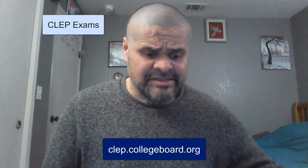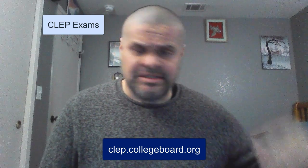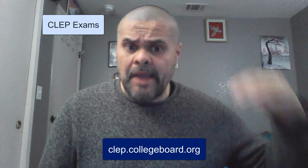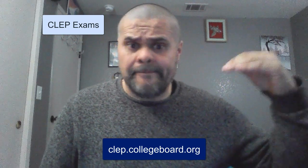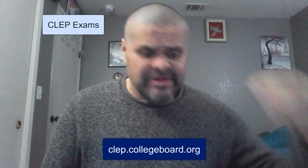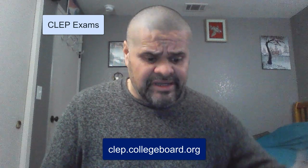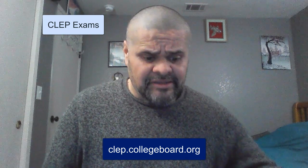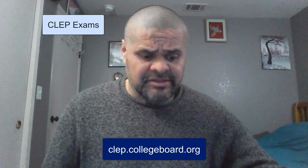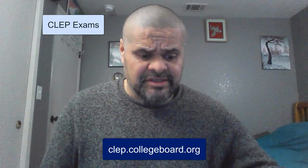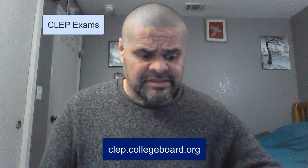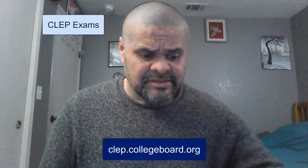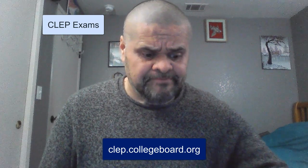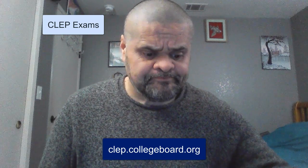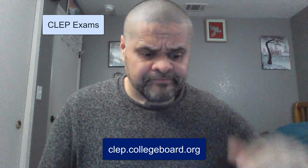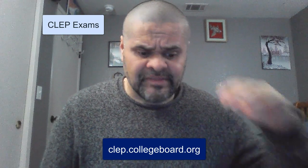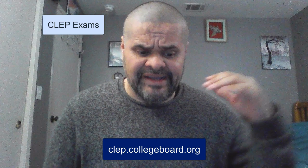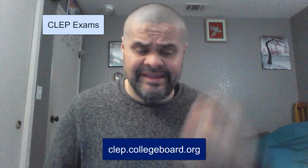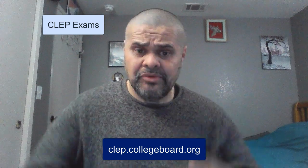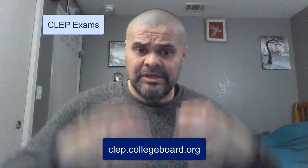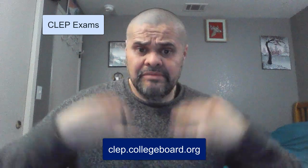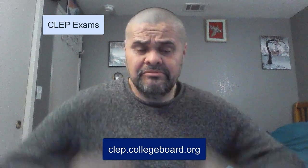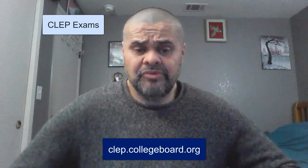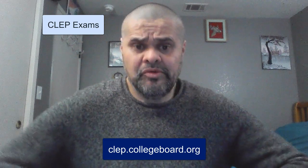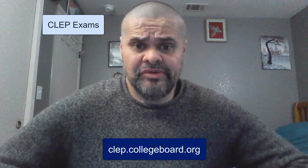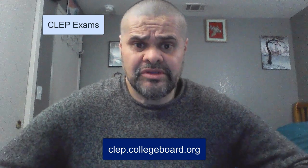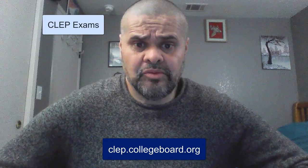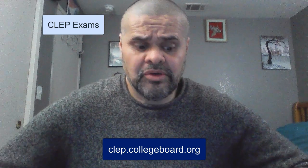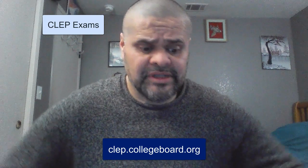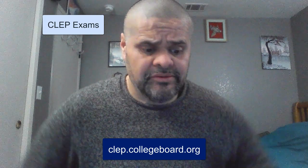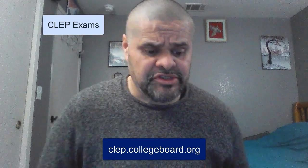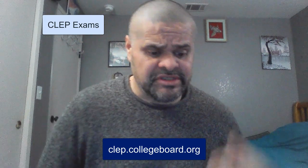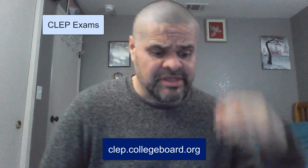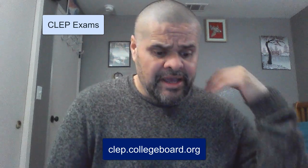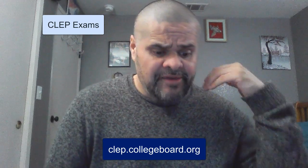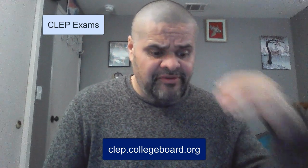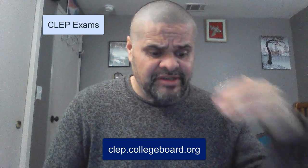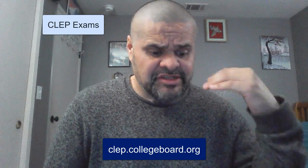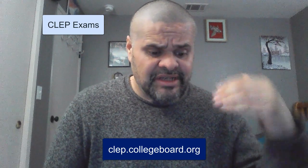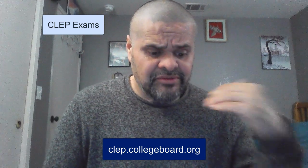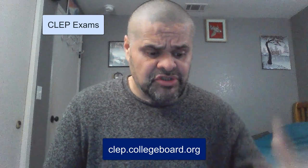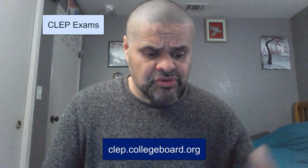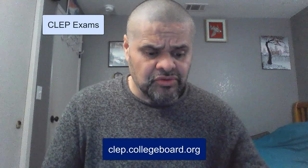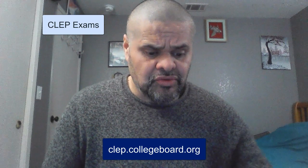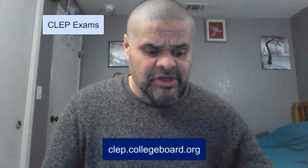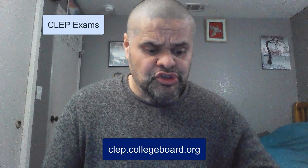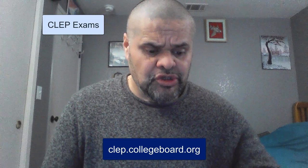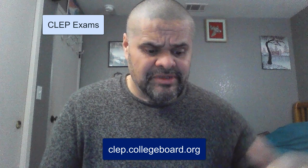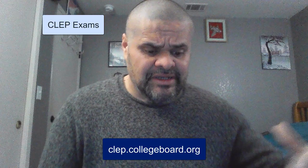sciences, pre-calculus. And then we move into the world languages, French level 2, German